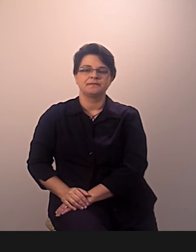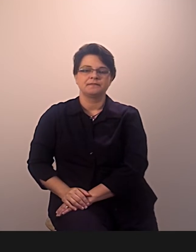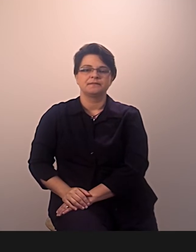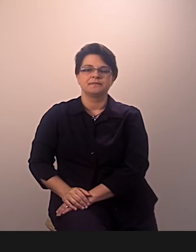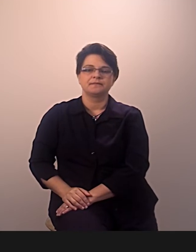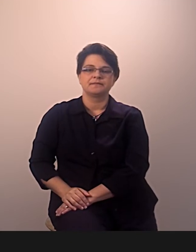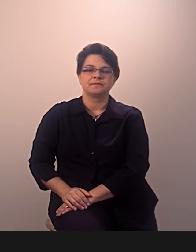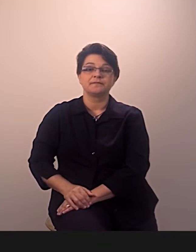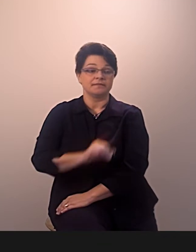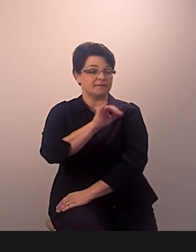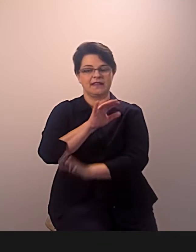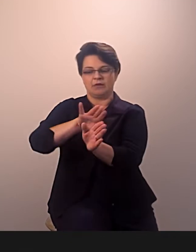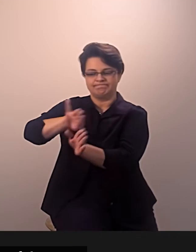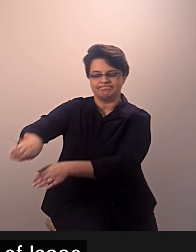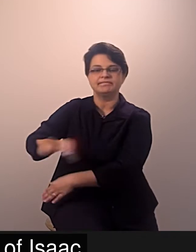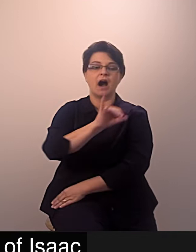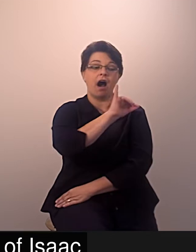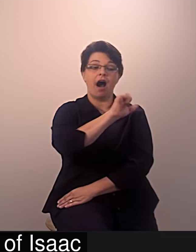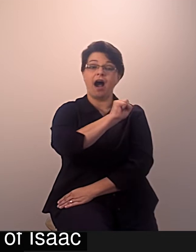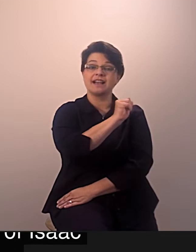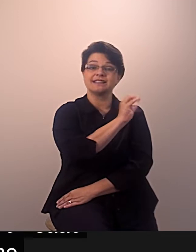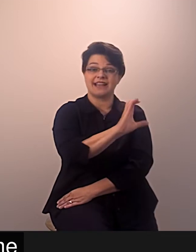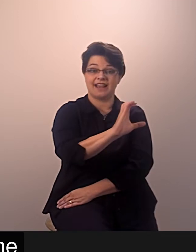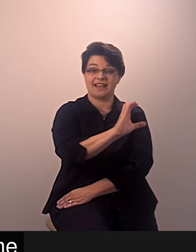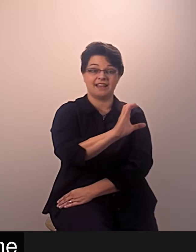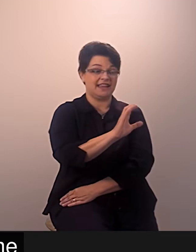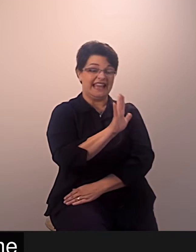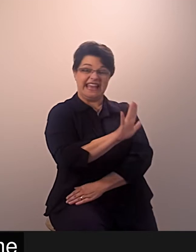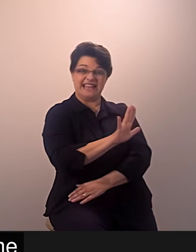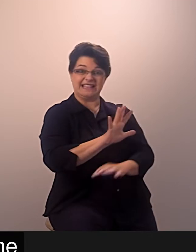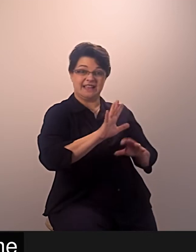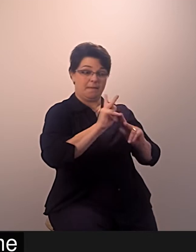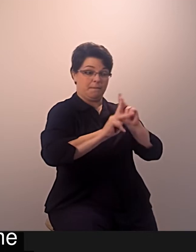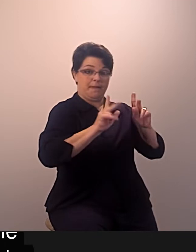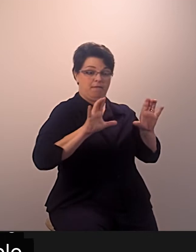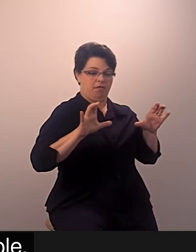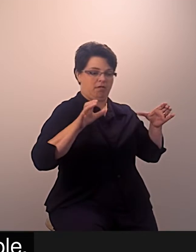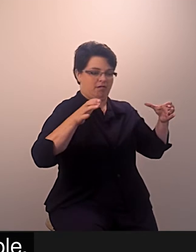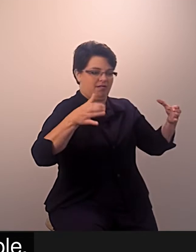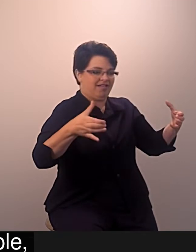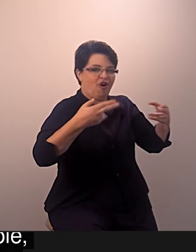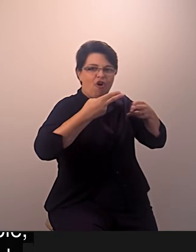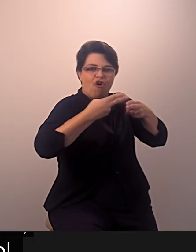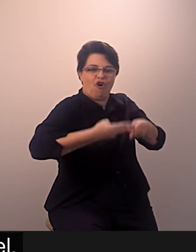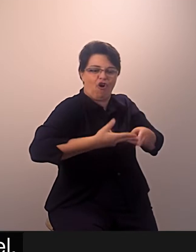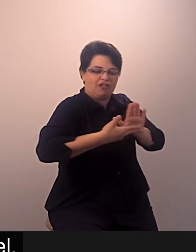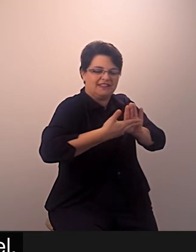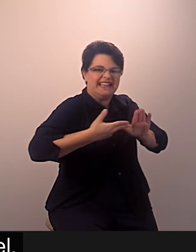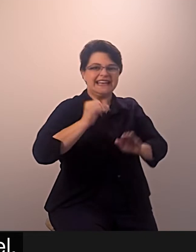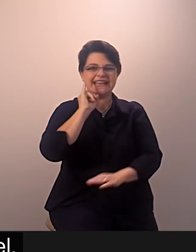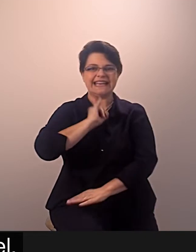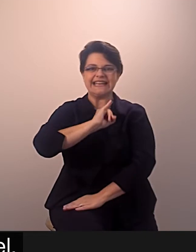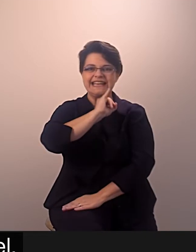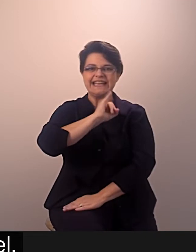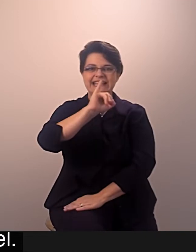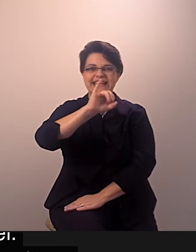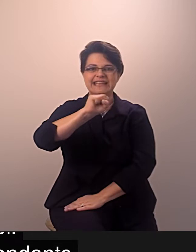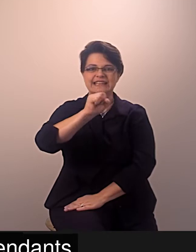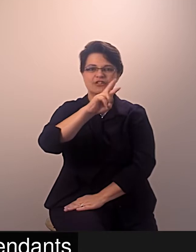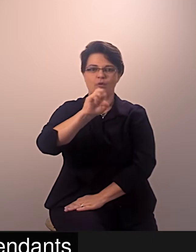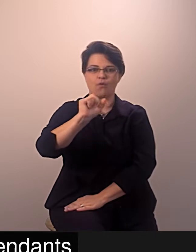The descendants of Isaac also became a great people called Israel. One of the descendants of Isaac was